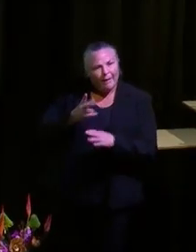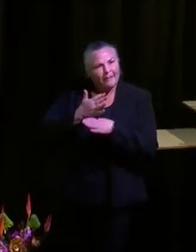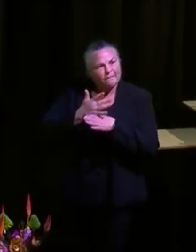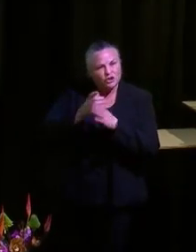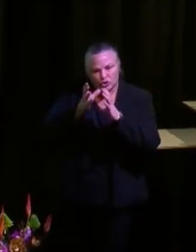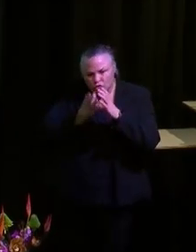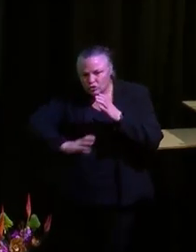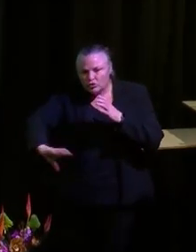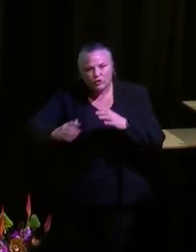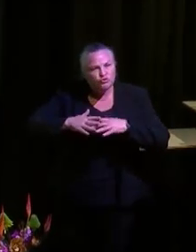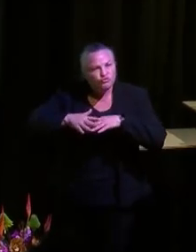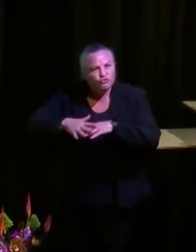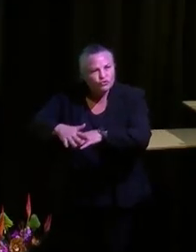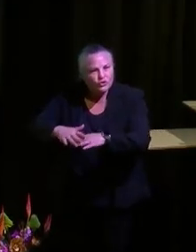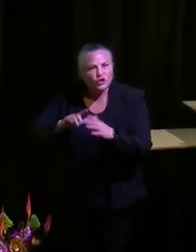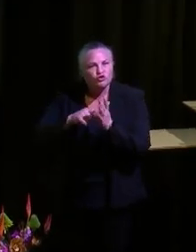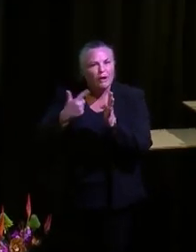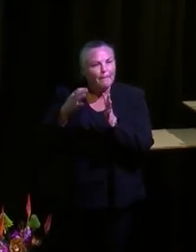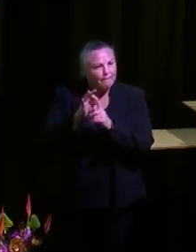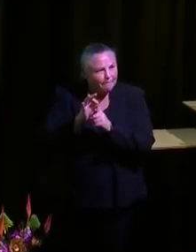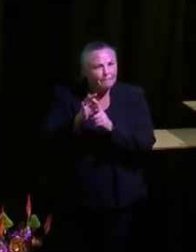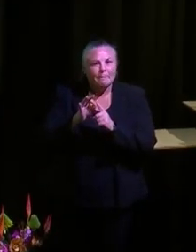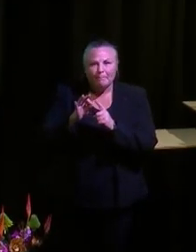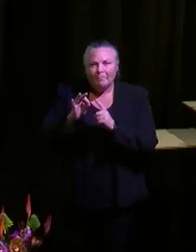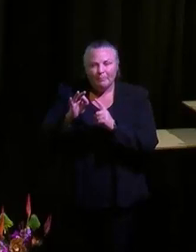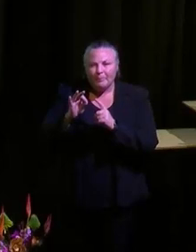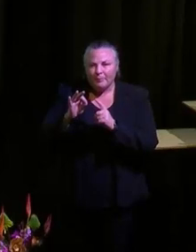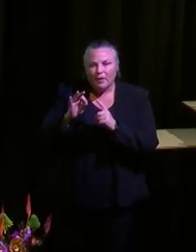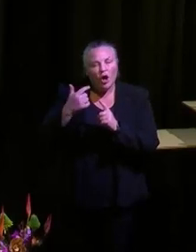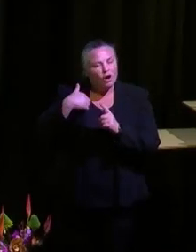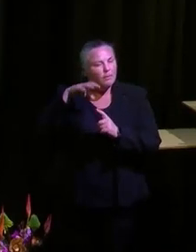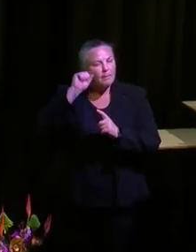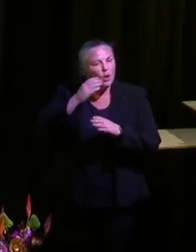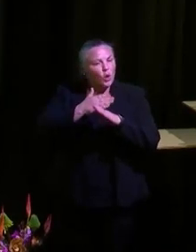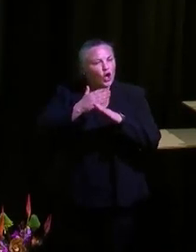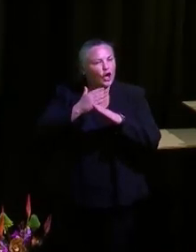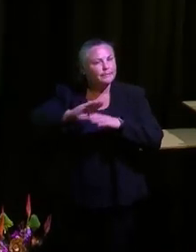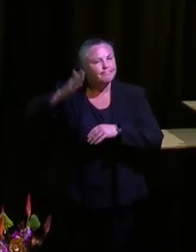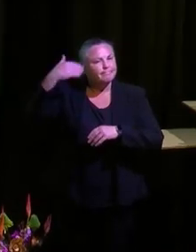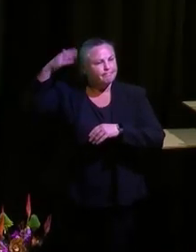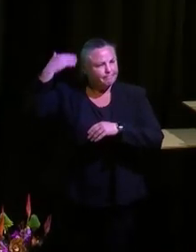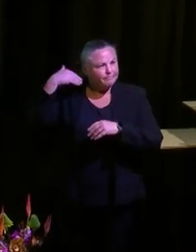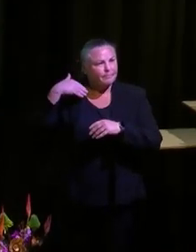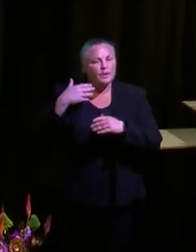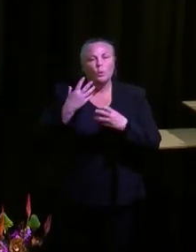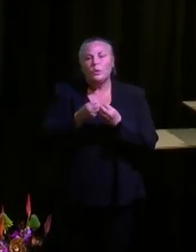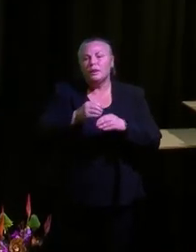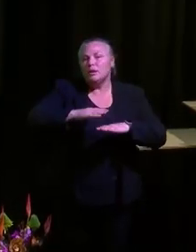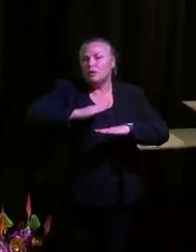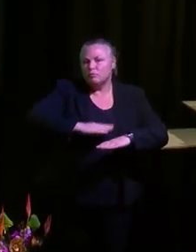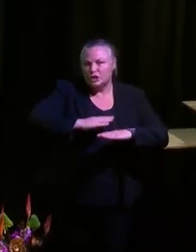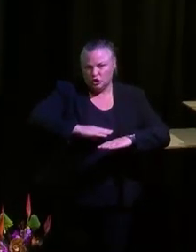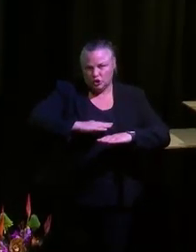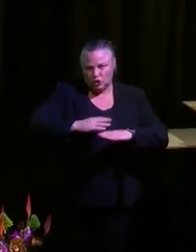I also felt, having done some work as part of a group of artists working at the British Museum, seen a lot